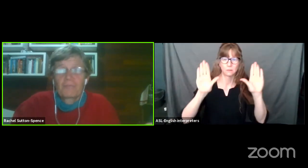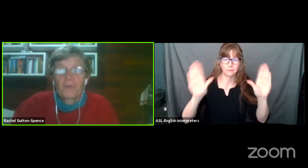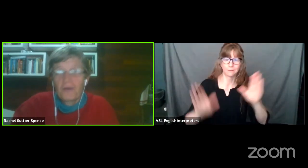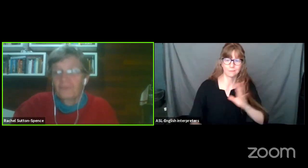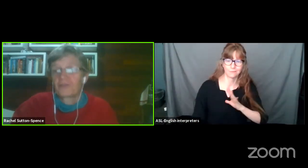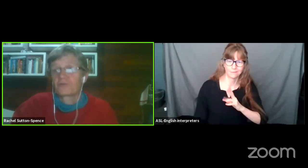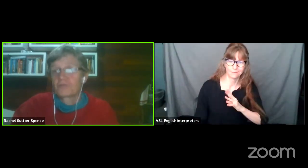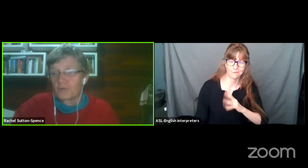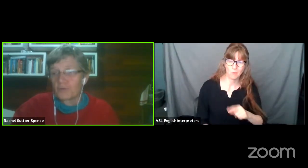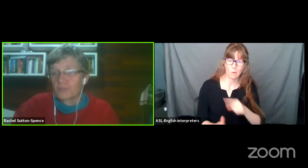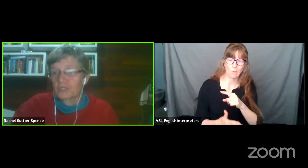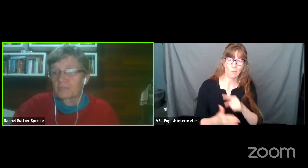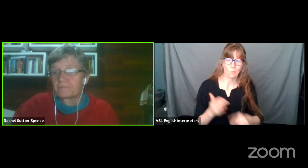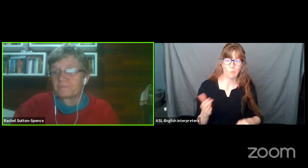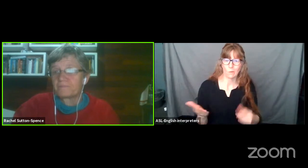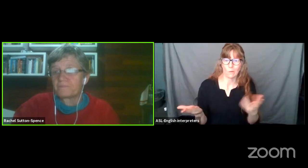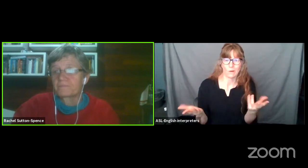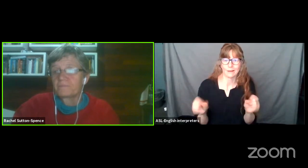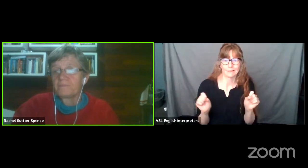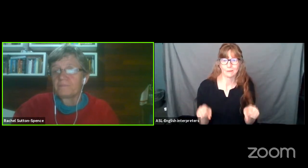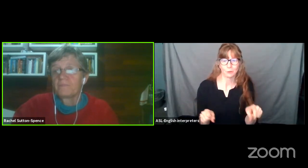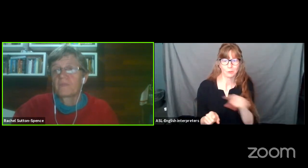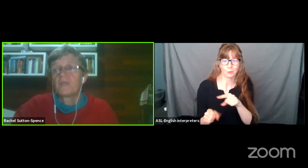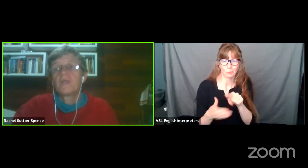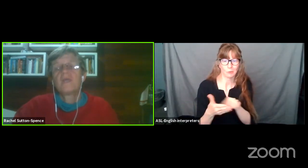It's the perfect resource.